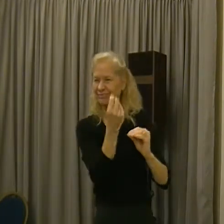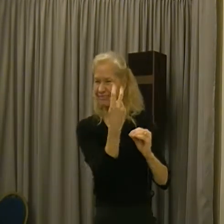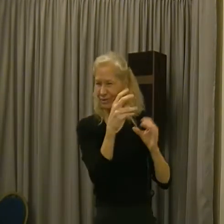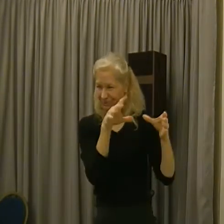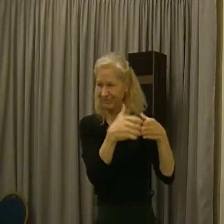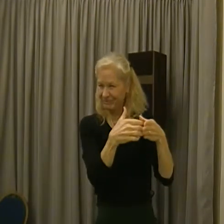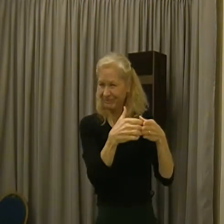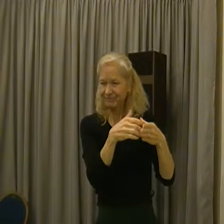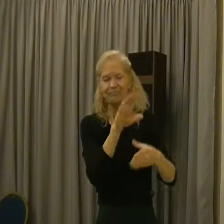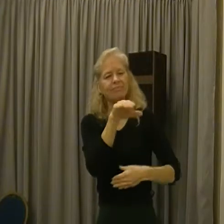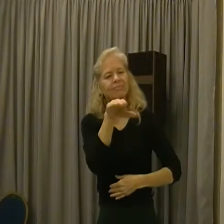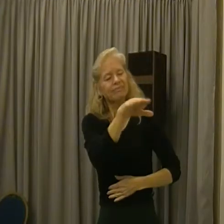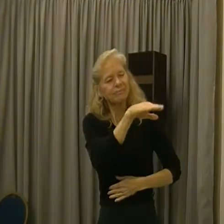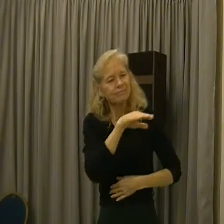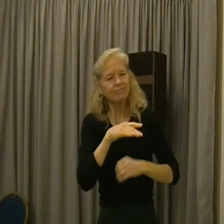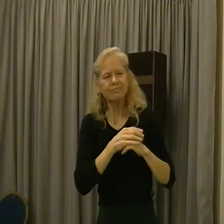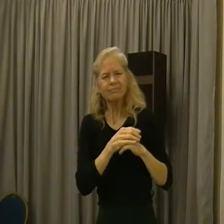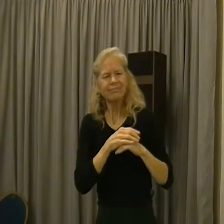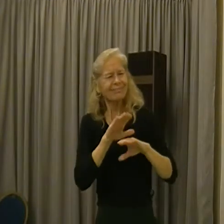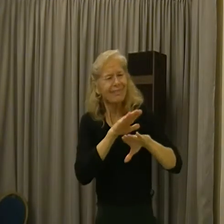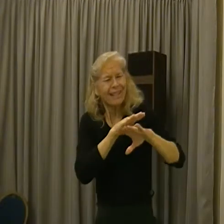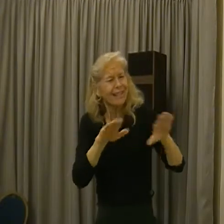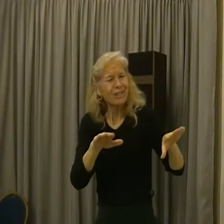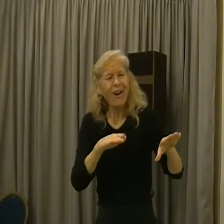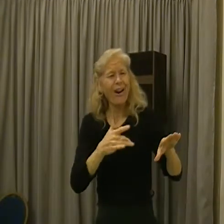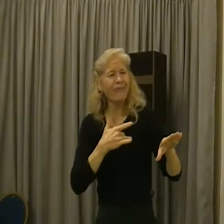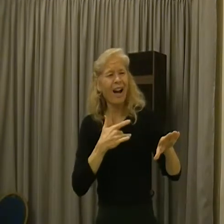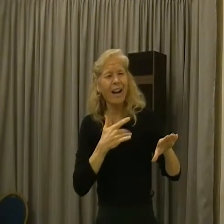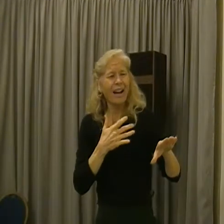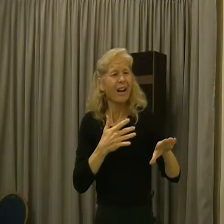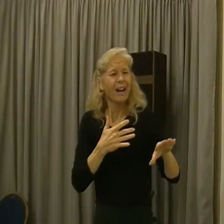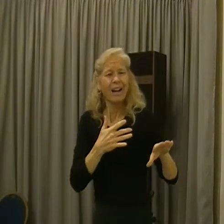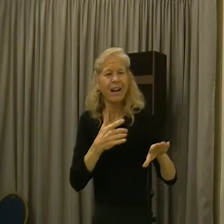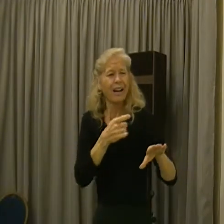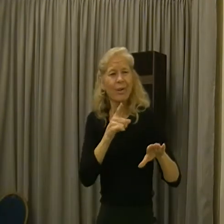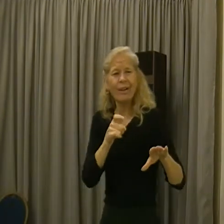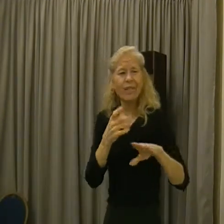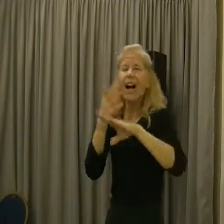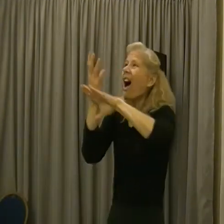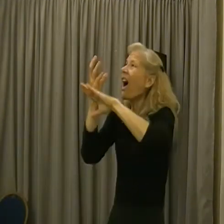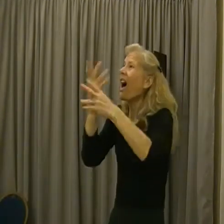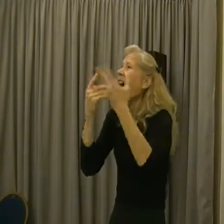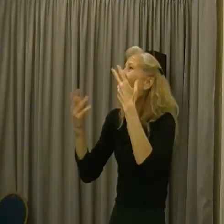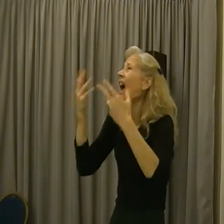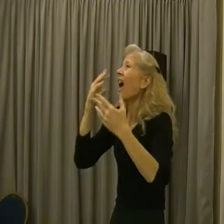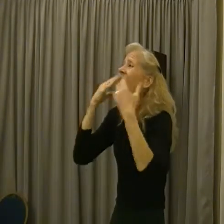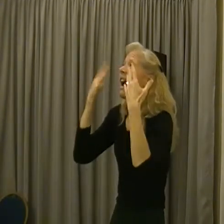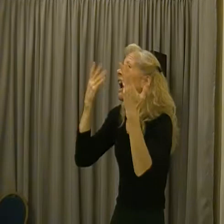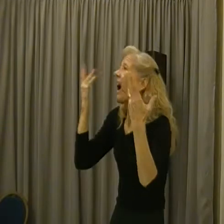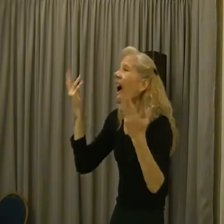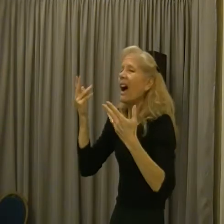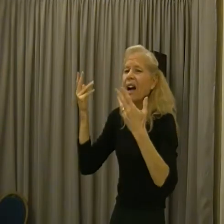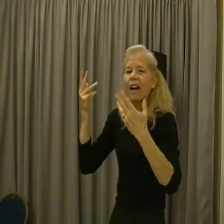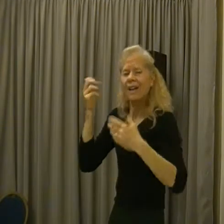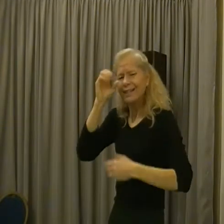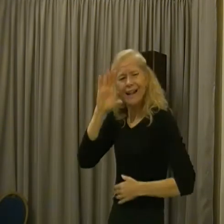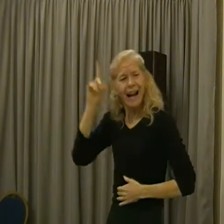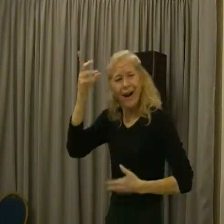any of you lack wisdom, where'd he go? Let him ask of God. They give it to all men